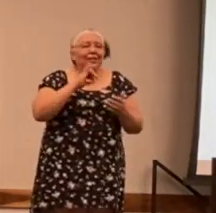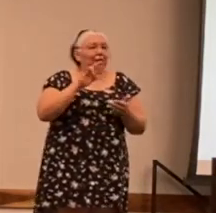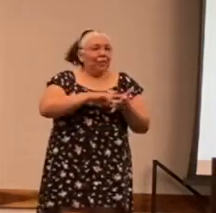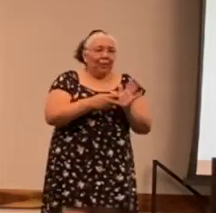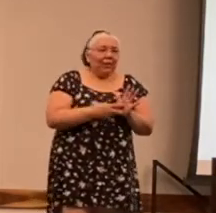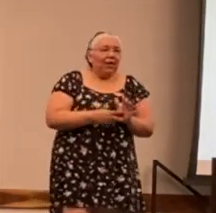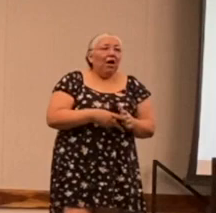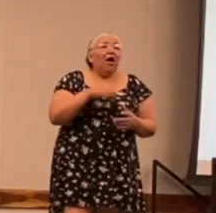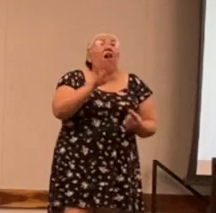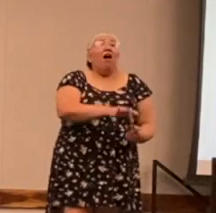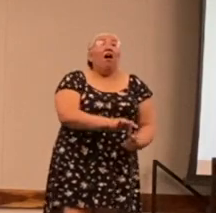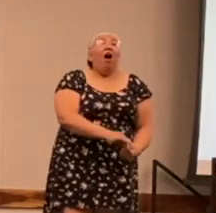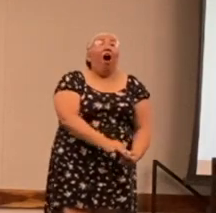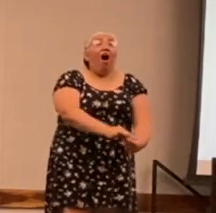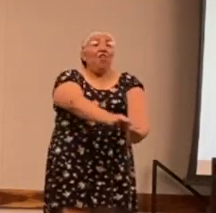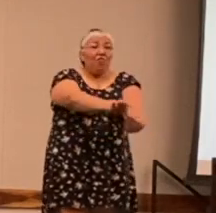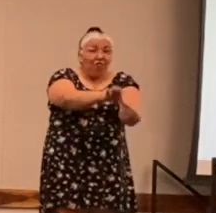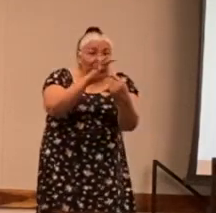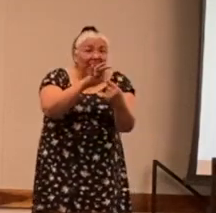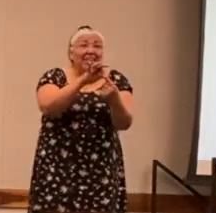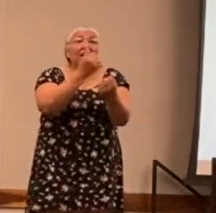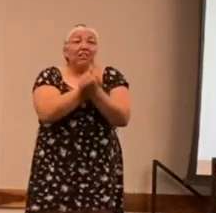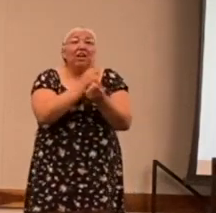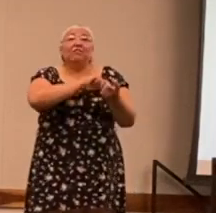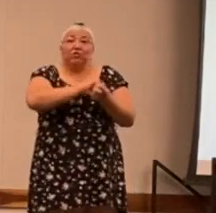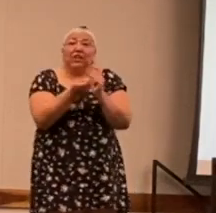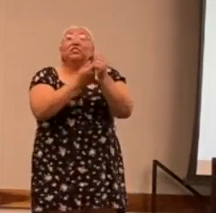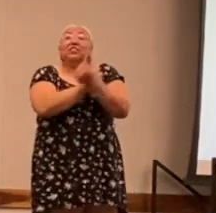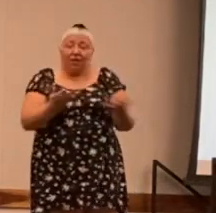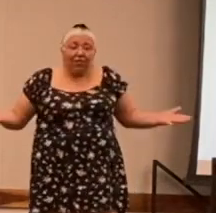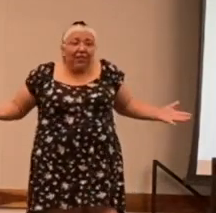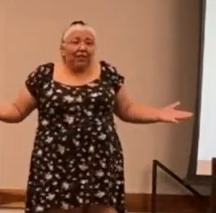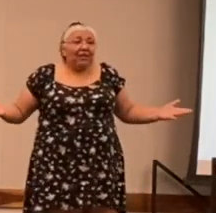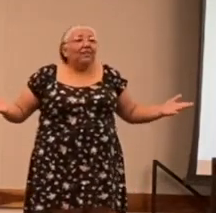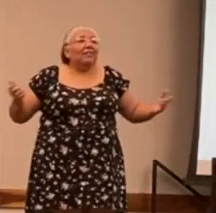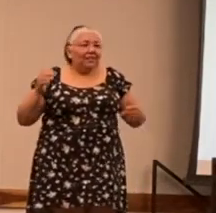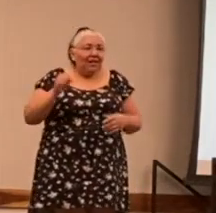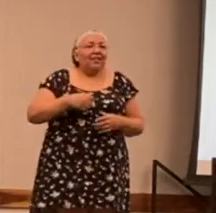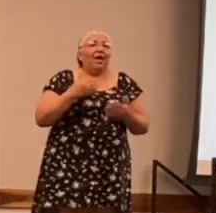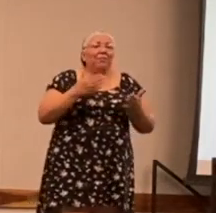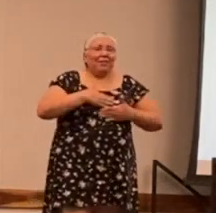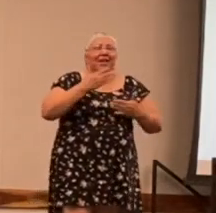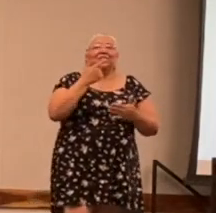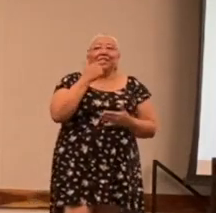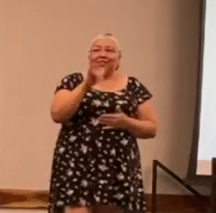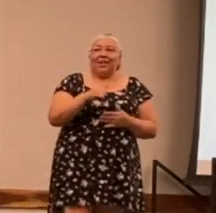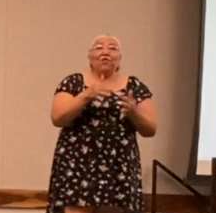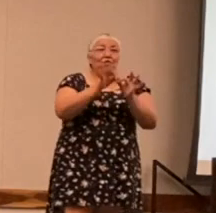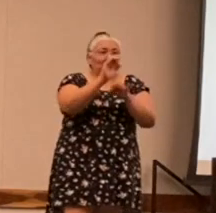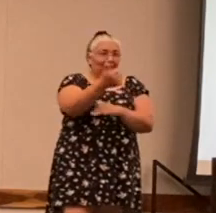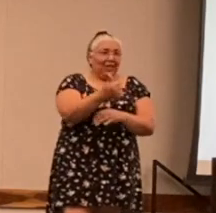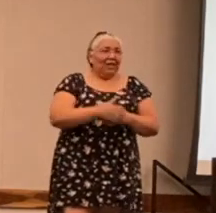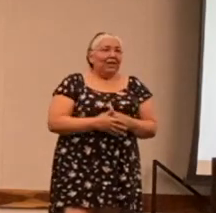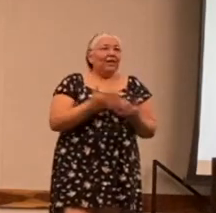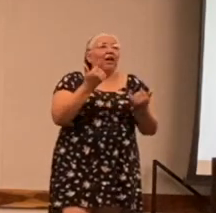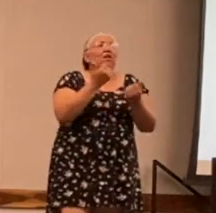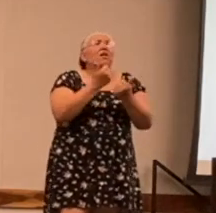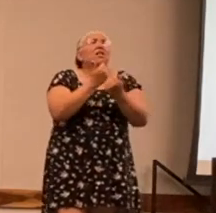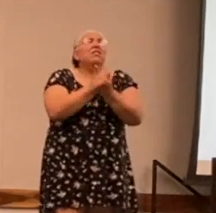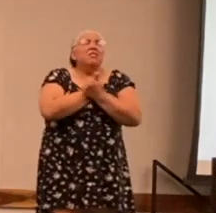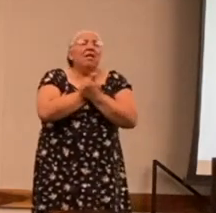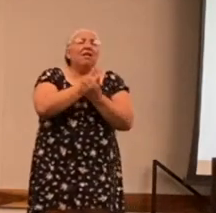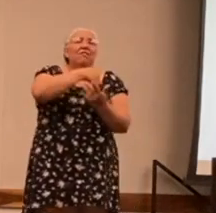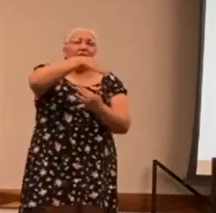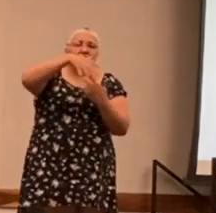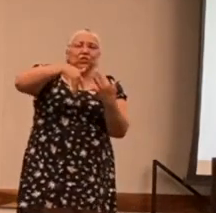it. Say authentic love changes everything. Authentic love changes everything. I'm glad you said that. Verse 10. It says, love one